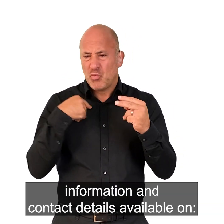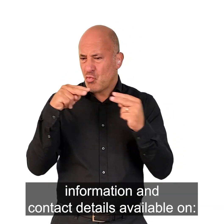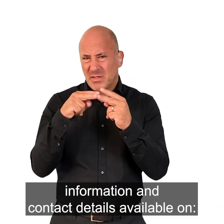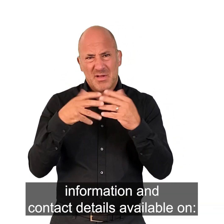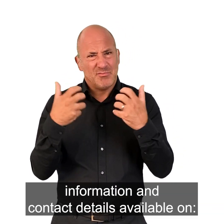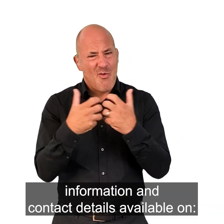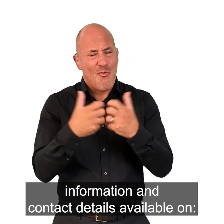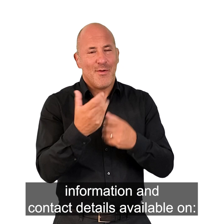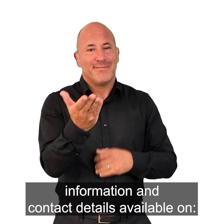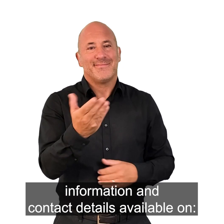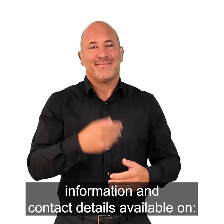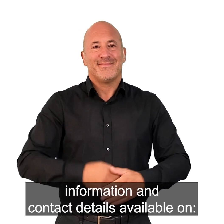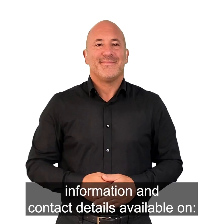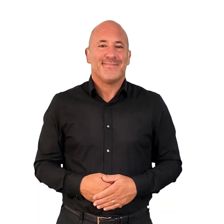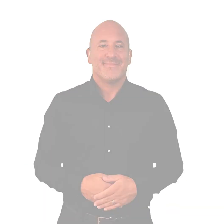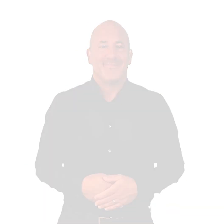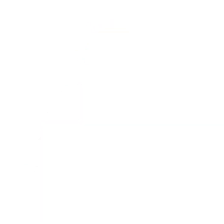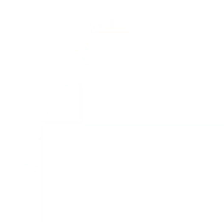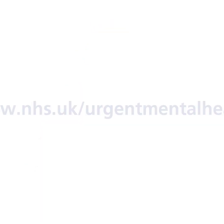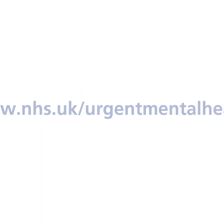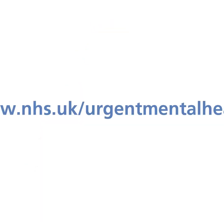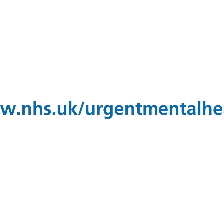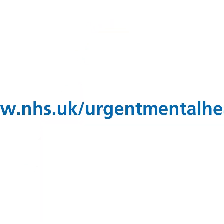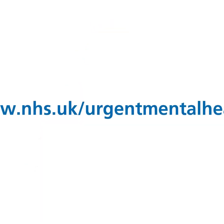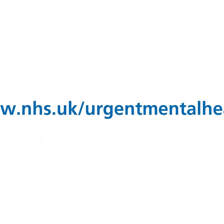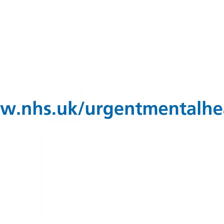Information and contact details are available on